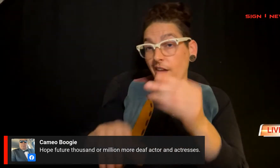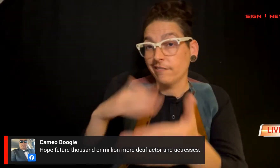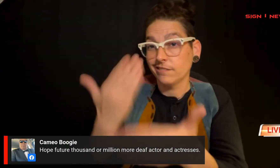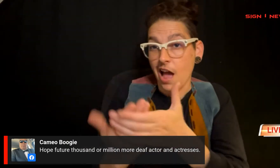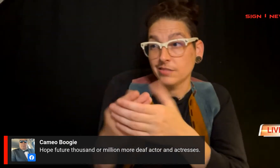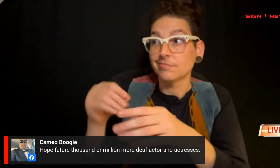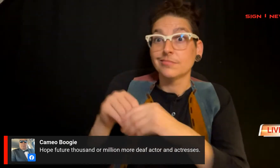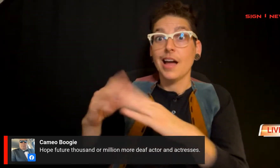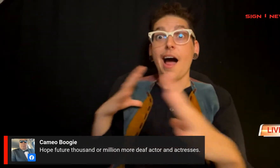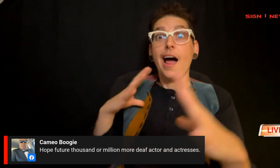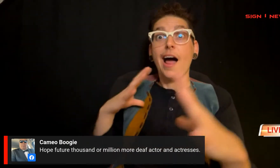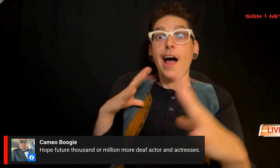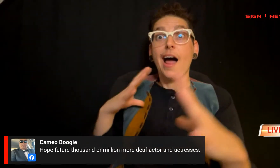Here's a little fun fact, though.